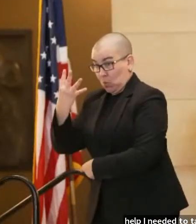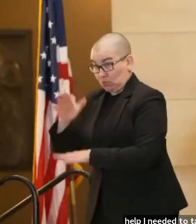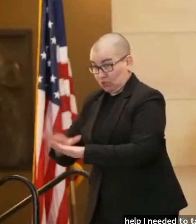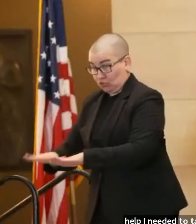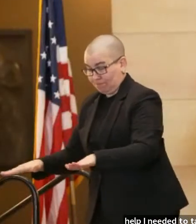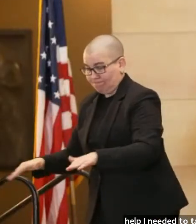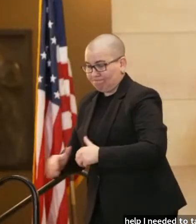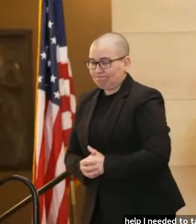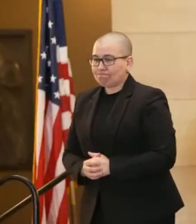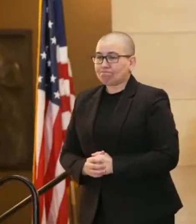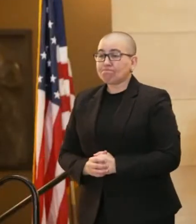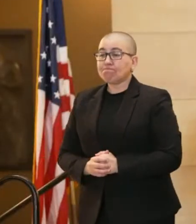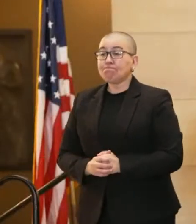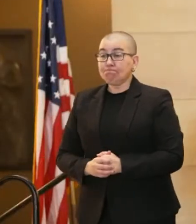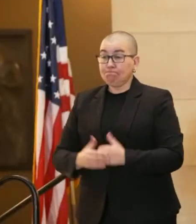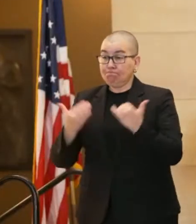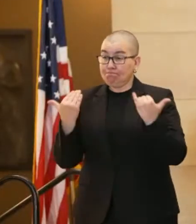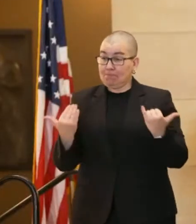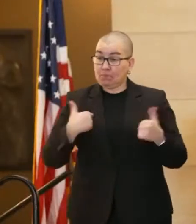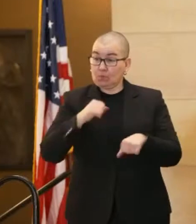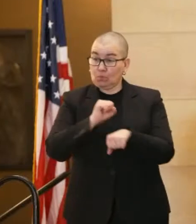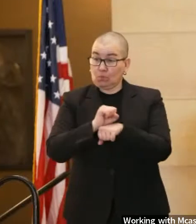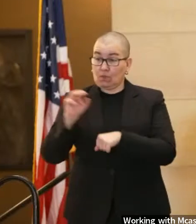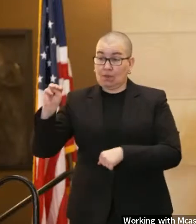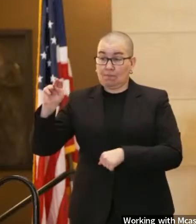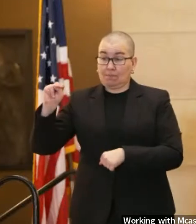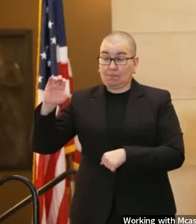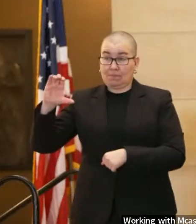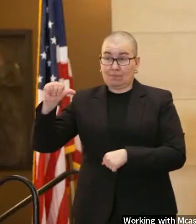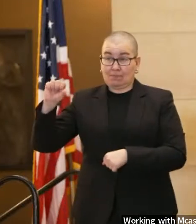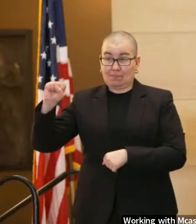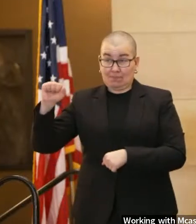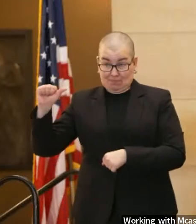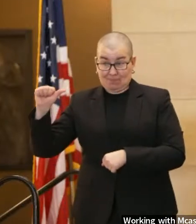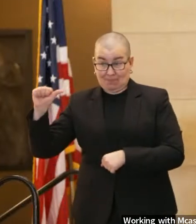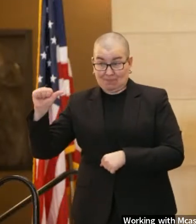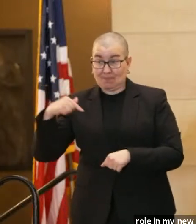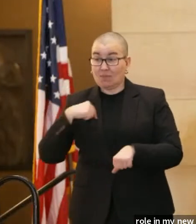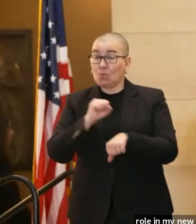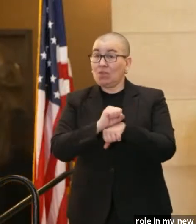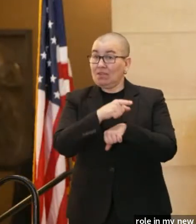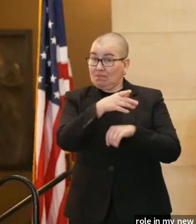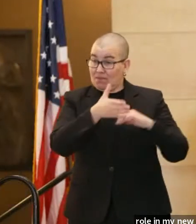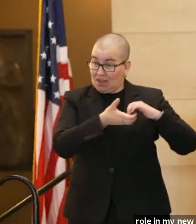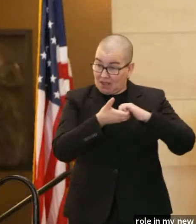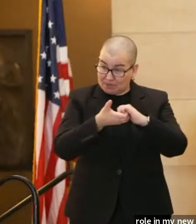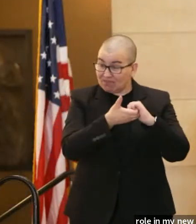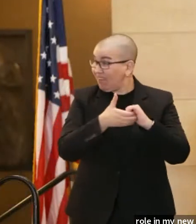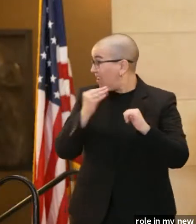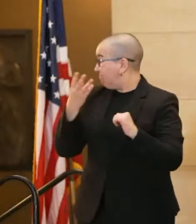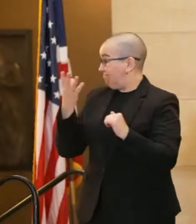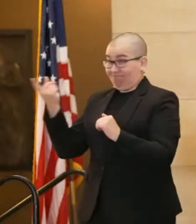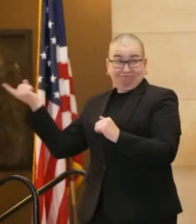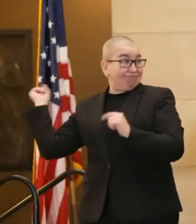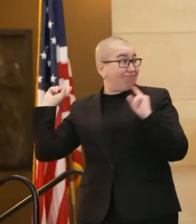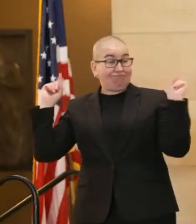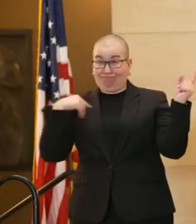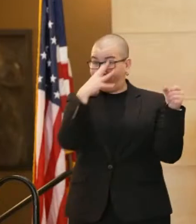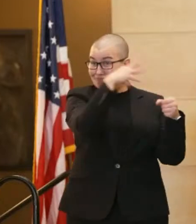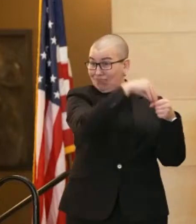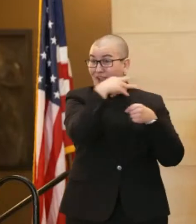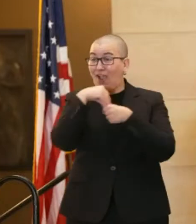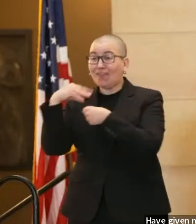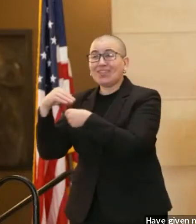new role, in my new life, and the coalitions that they work with as well, have given me the opportunities to give back to